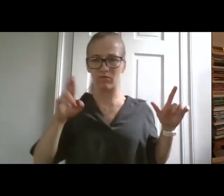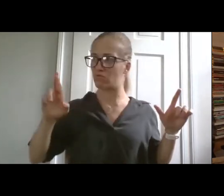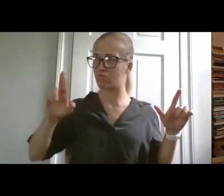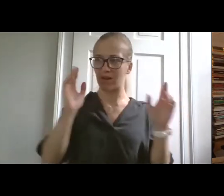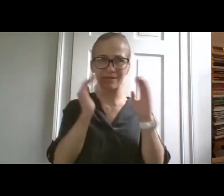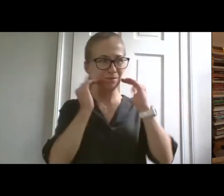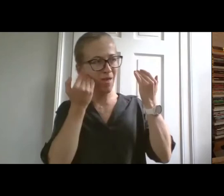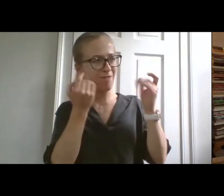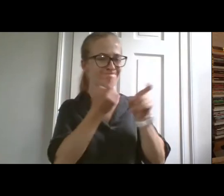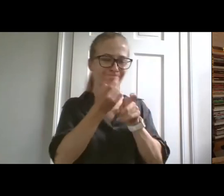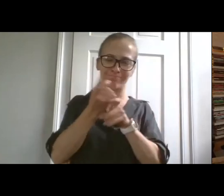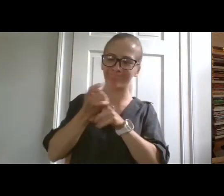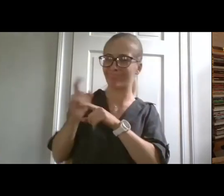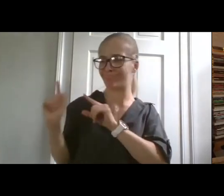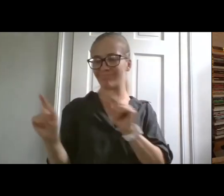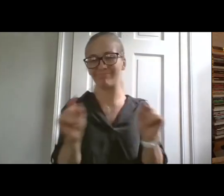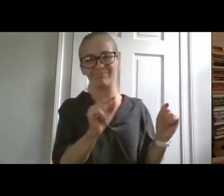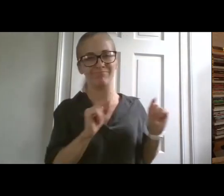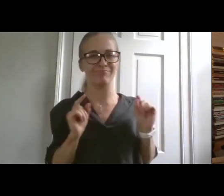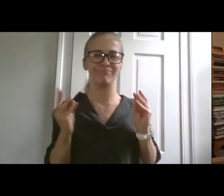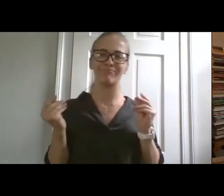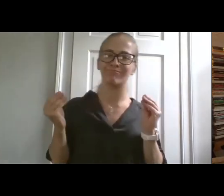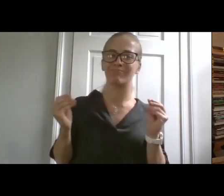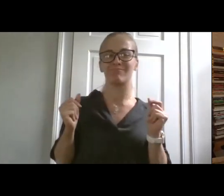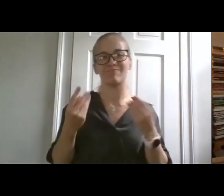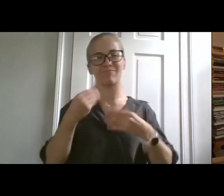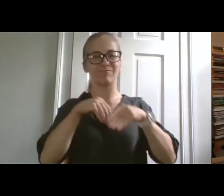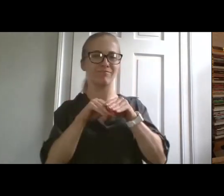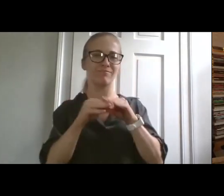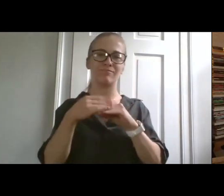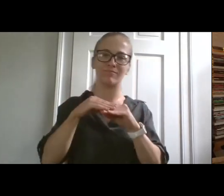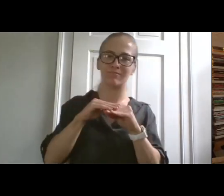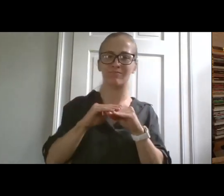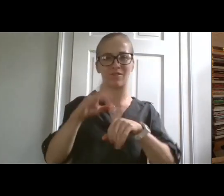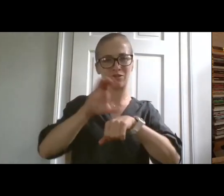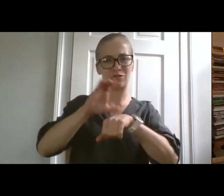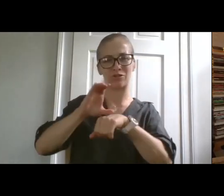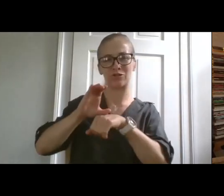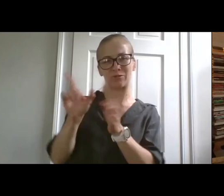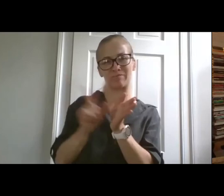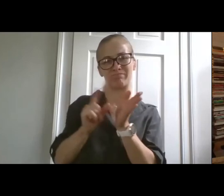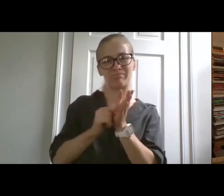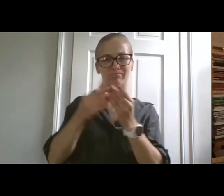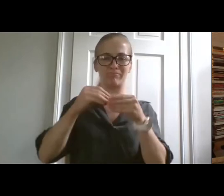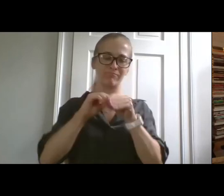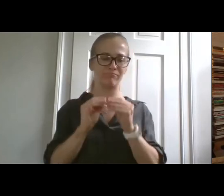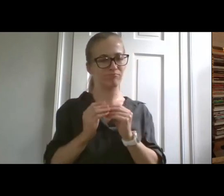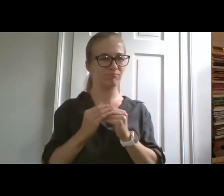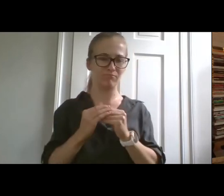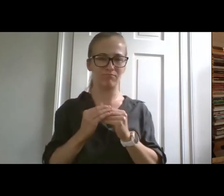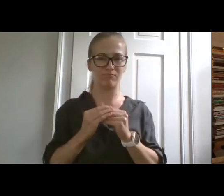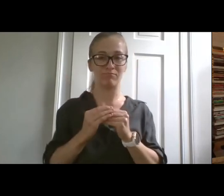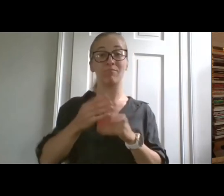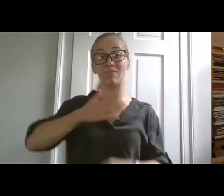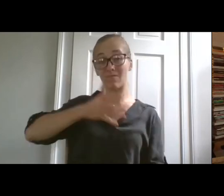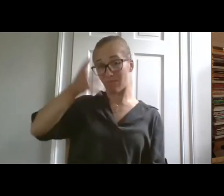smiling, joking, gossiping, fidgeting, folding and unfolding the church bulletin into squares. Though my